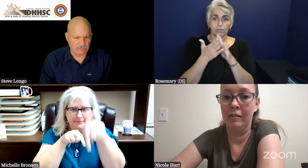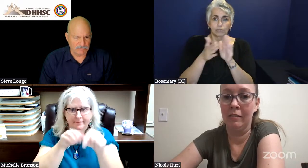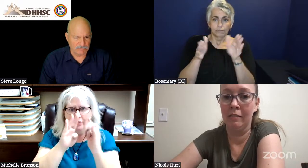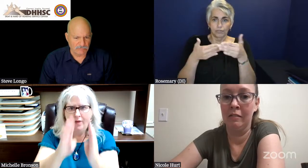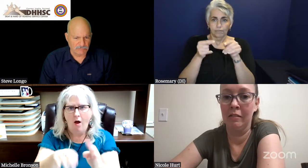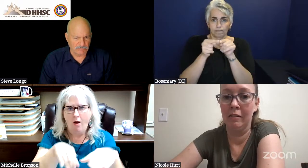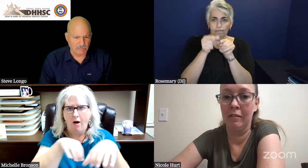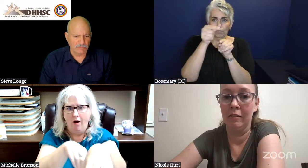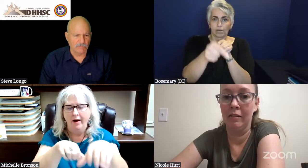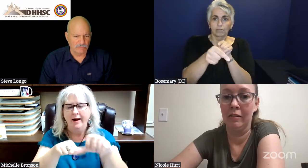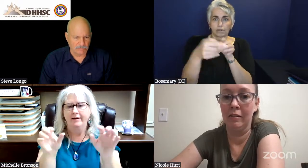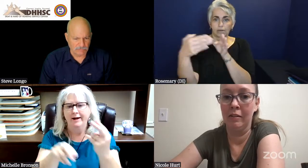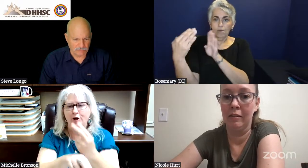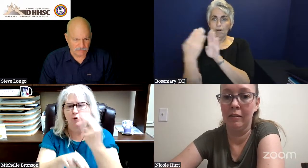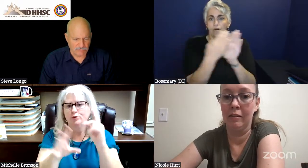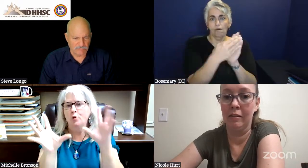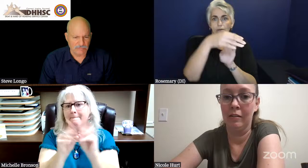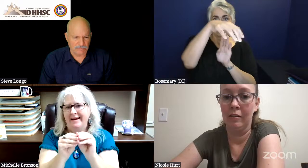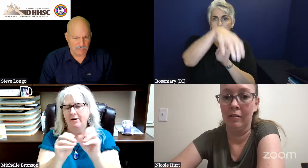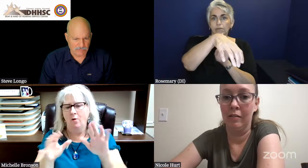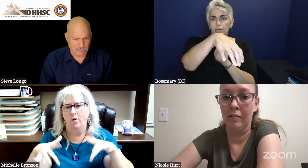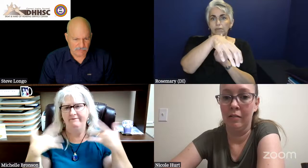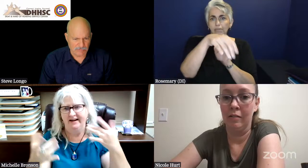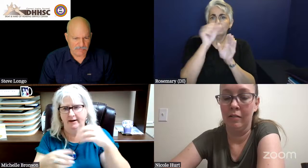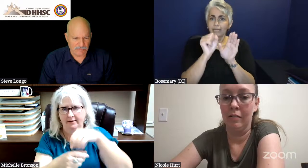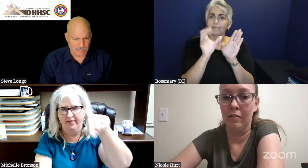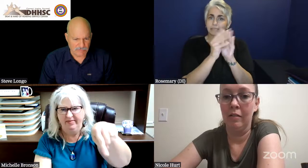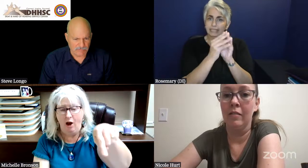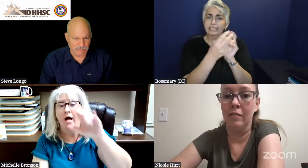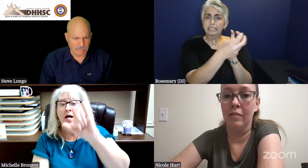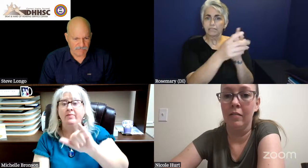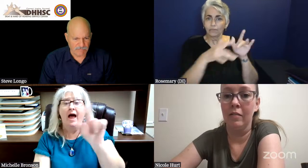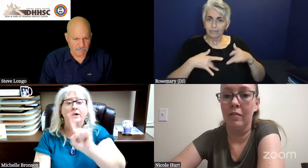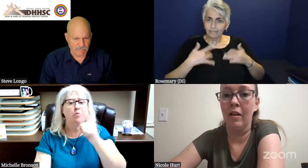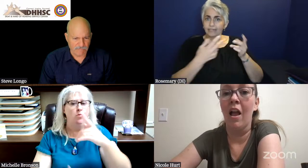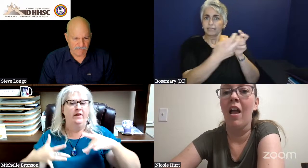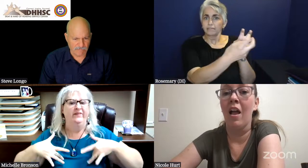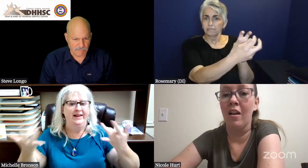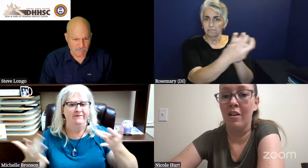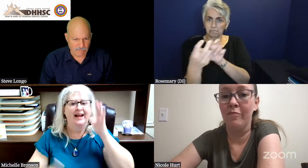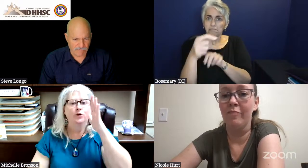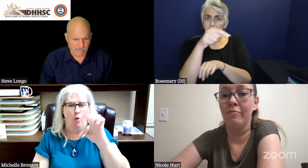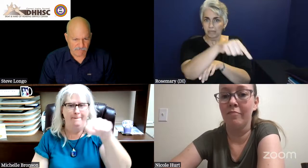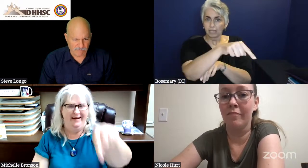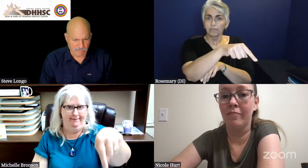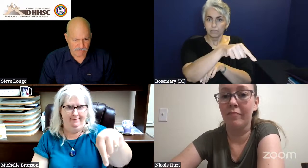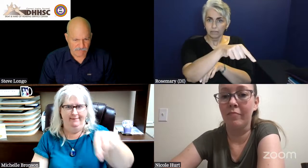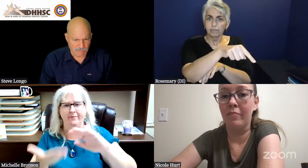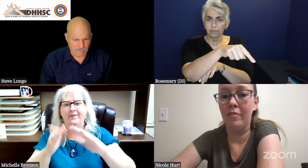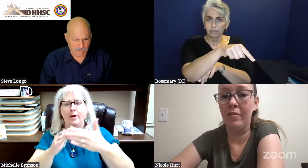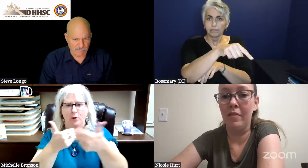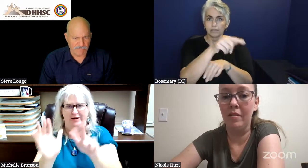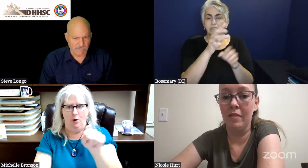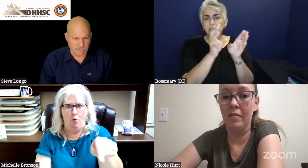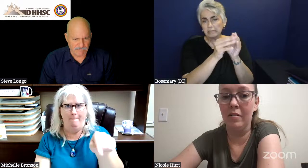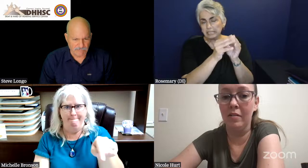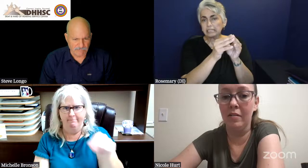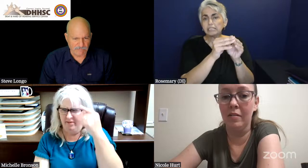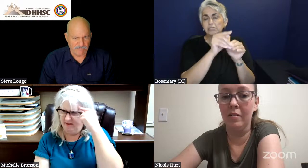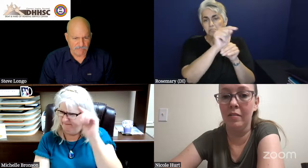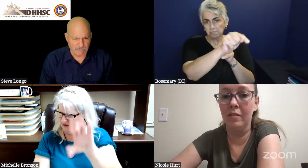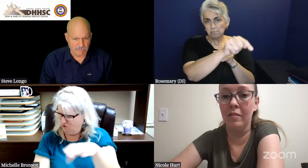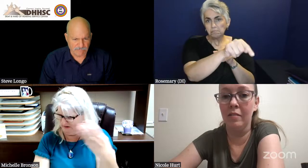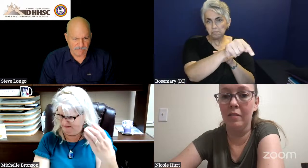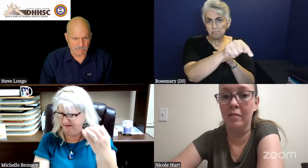office has a community room right across the hall, and they can have meetings or events over there, which